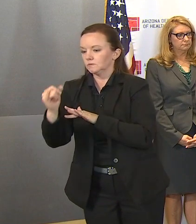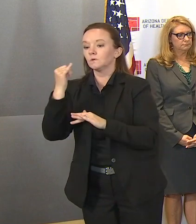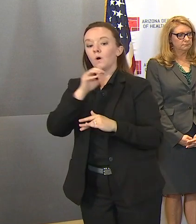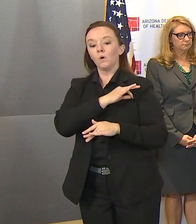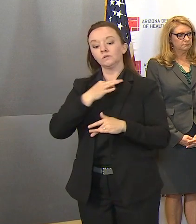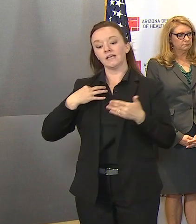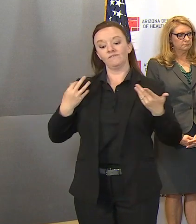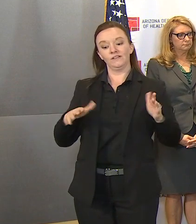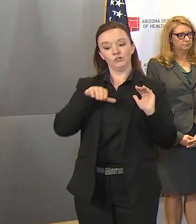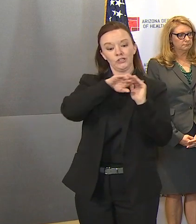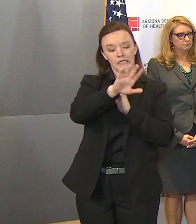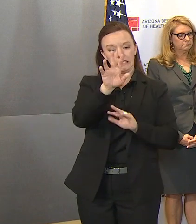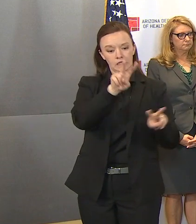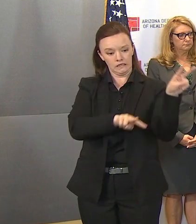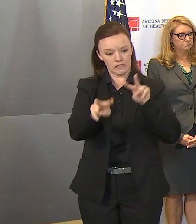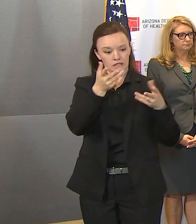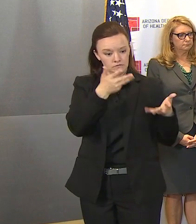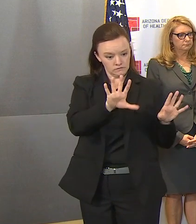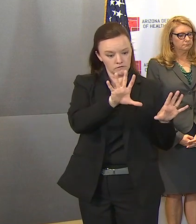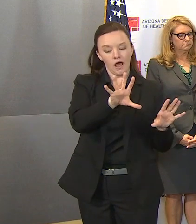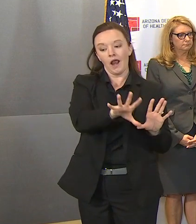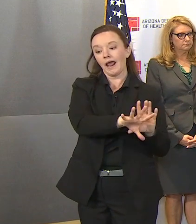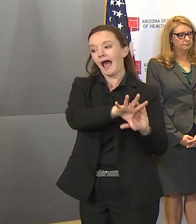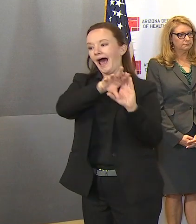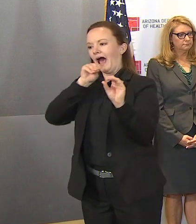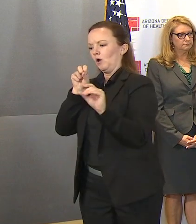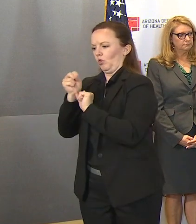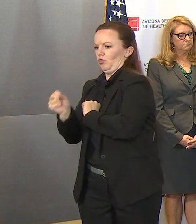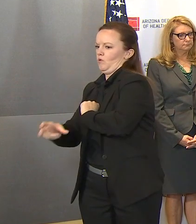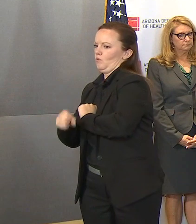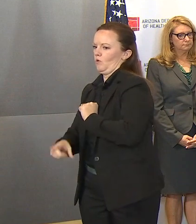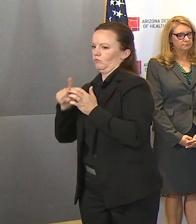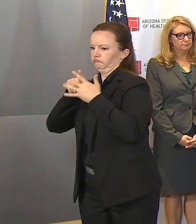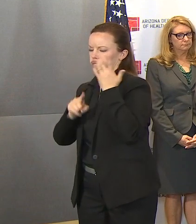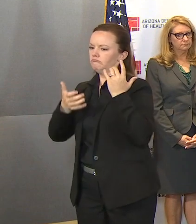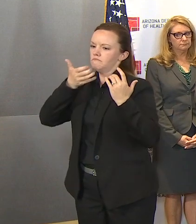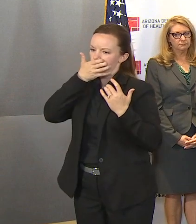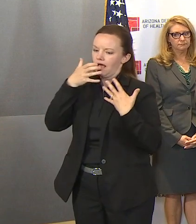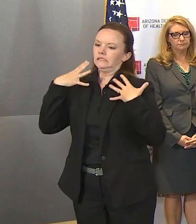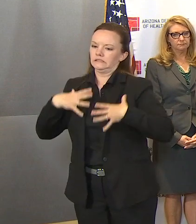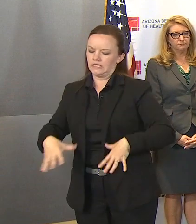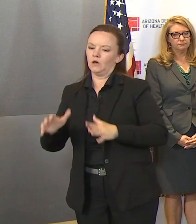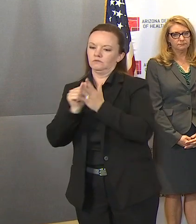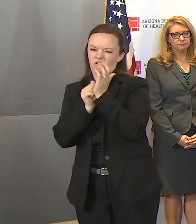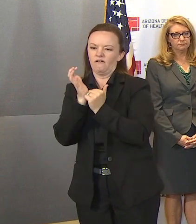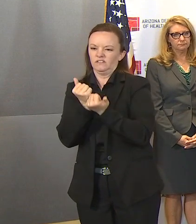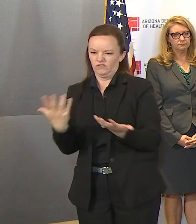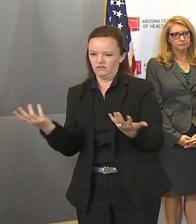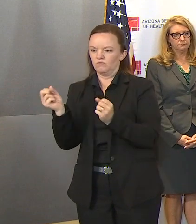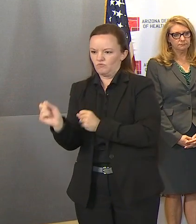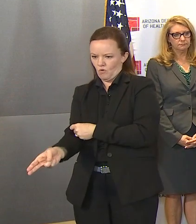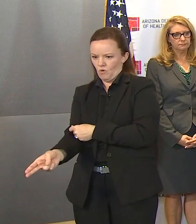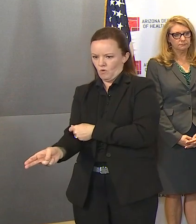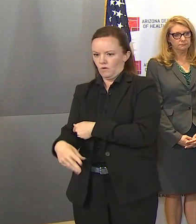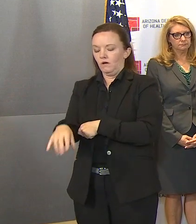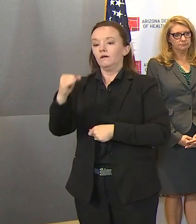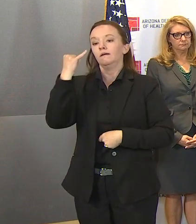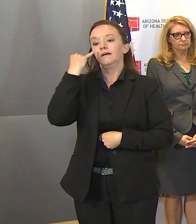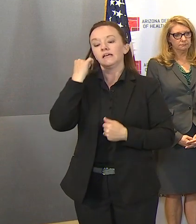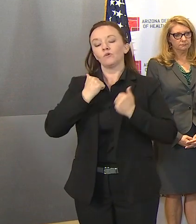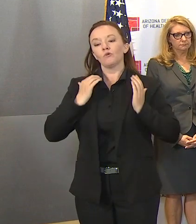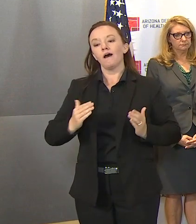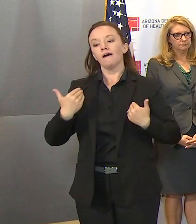staff to discard personal protective equipment and other materials. Residents experiencing respiratory illness should